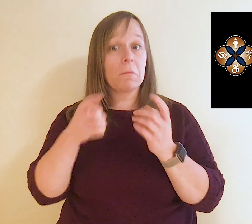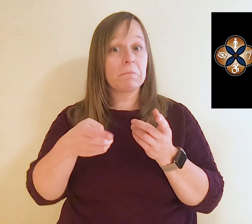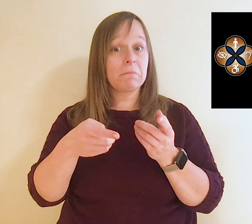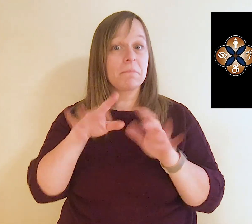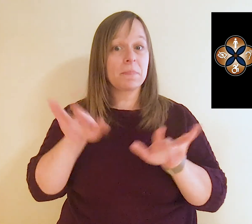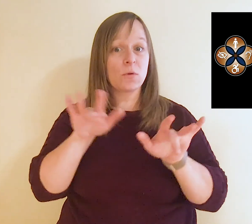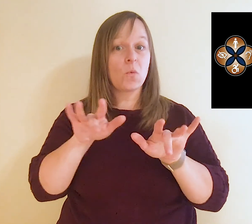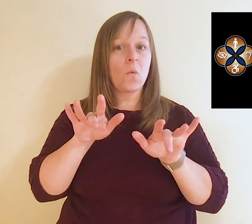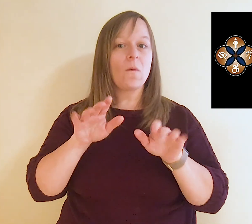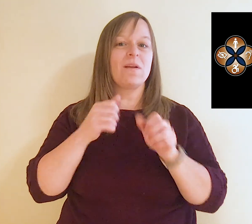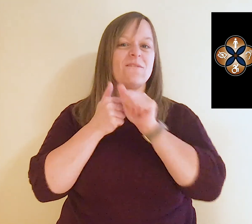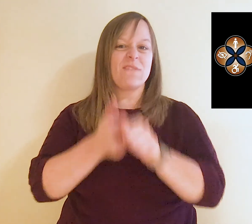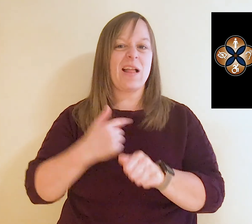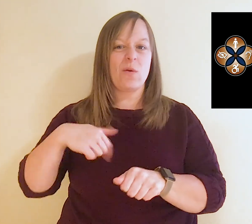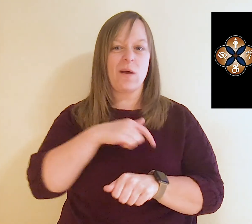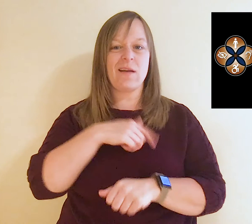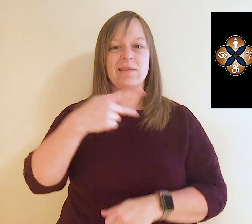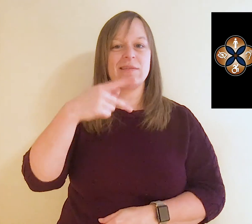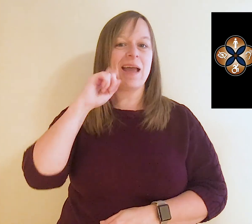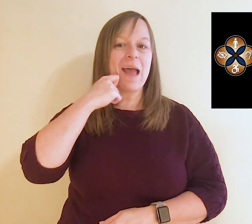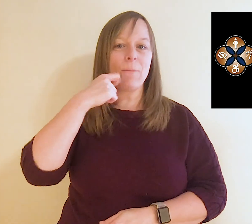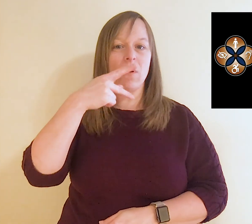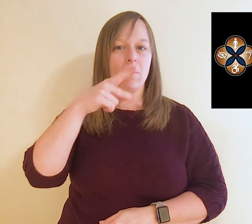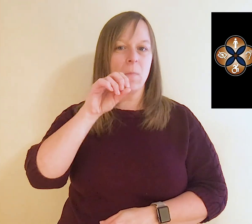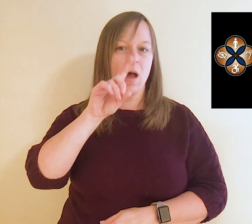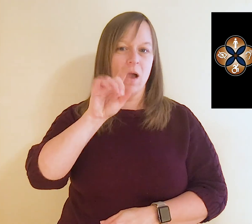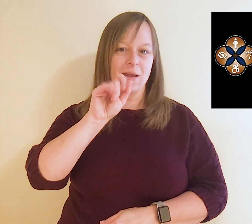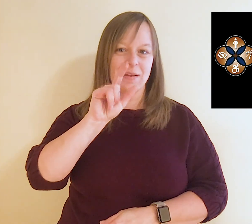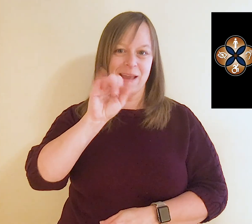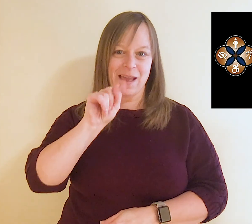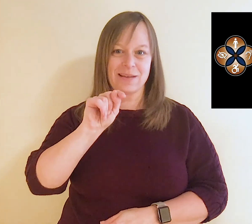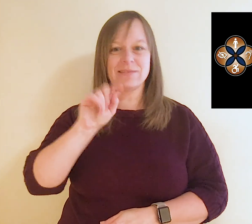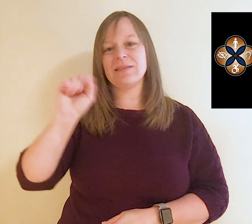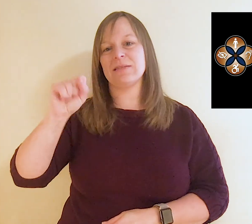Empire State of Rights Closed Captioned, follow us on Apple Podcasts and Spotify.